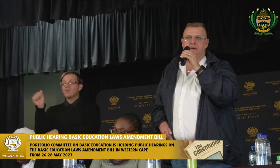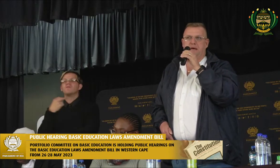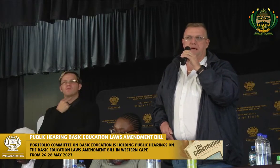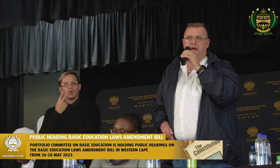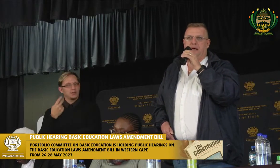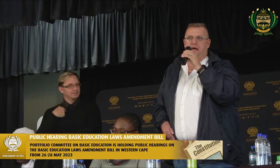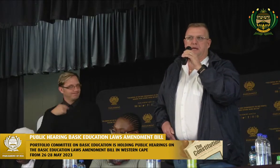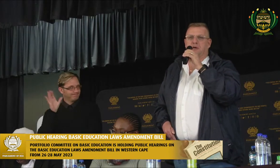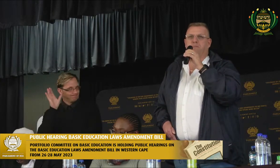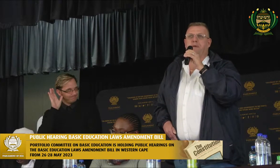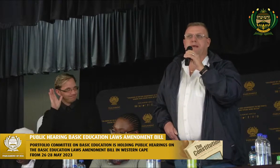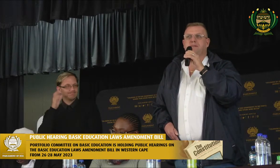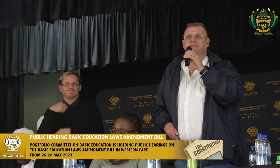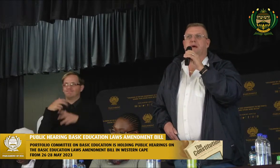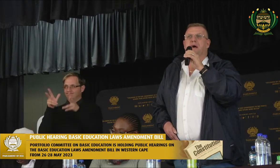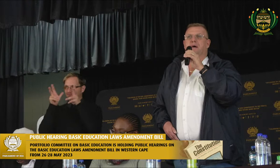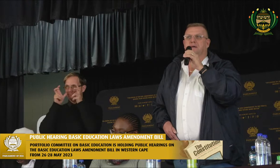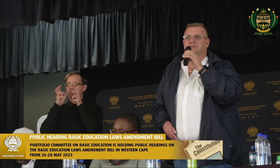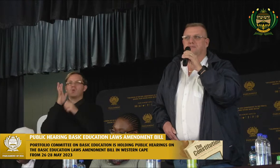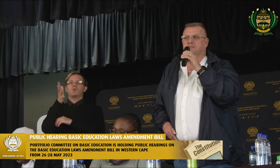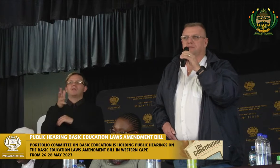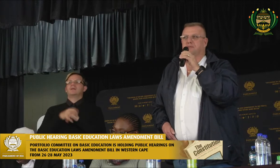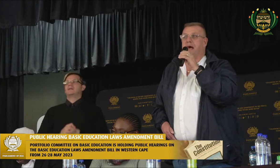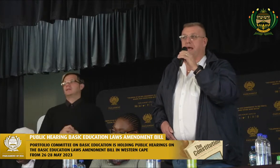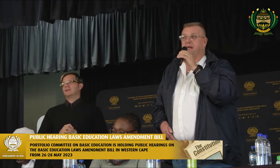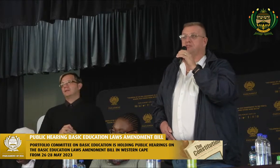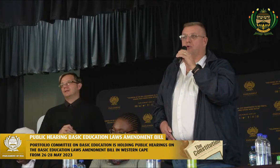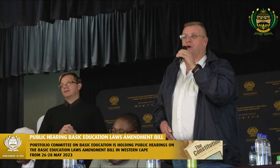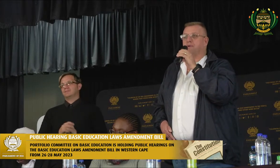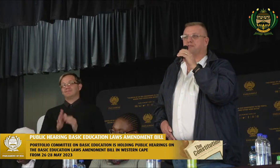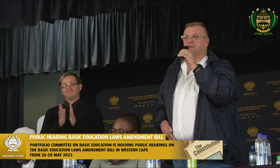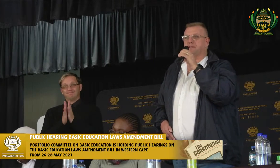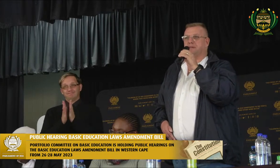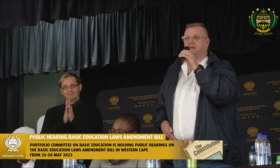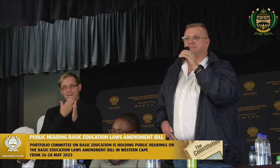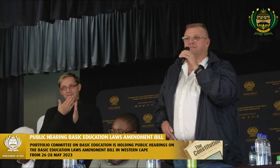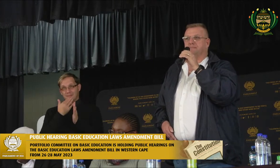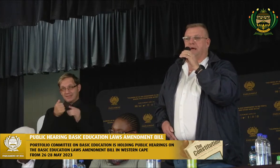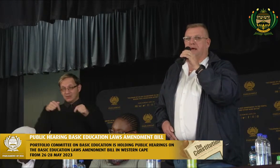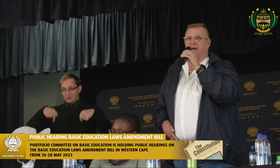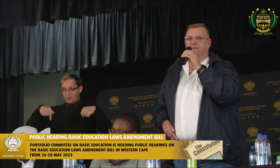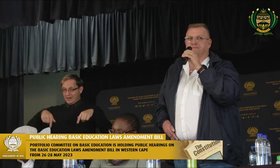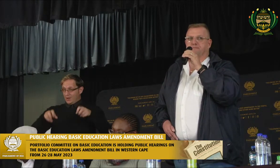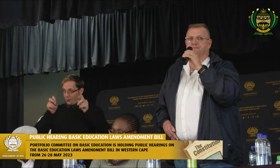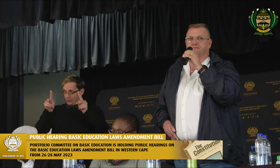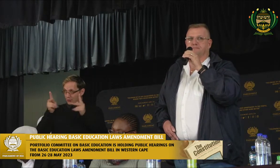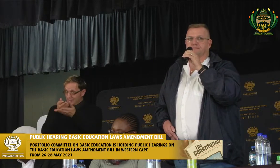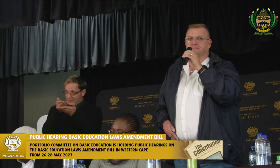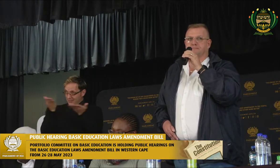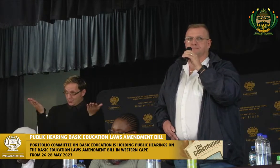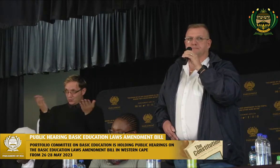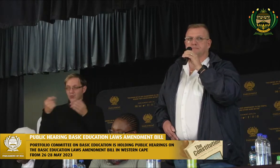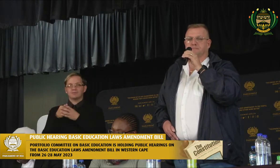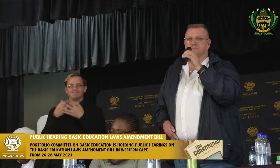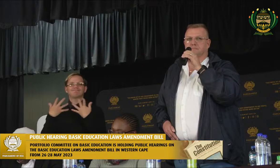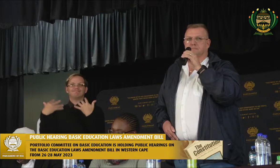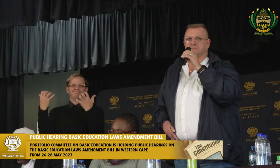heard. So please, today is your opportunity.